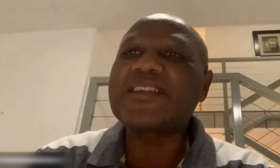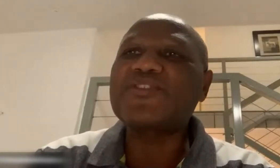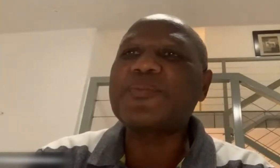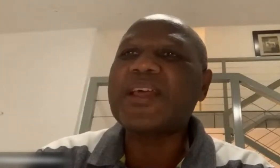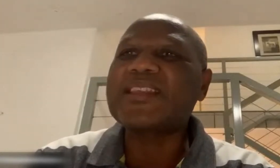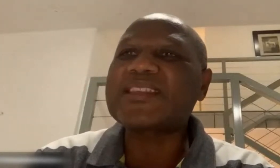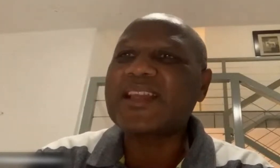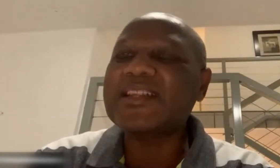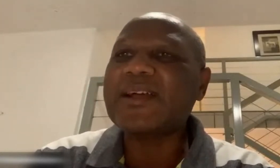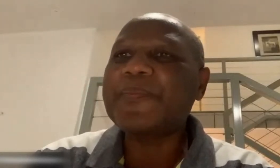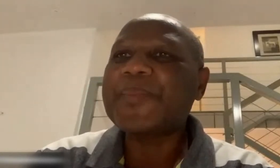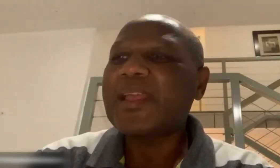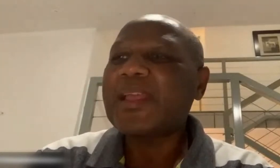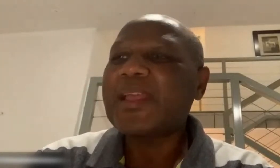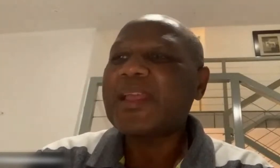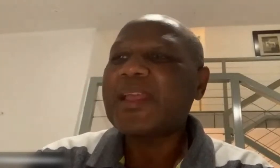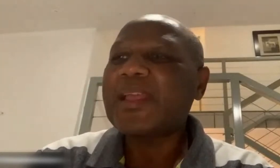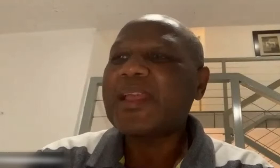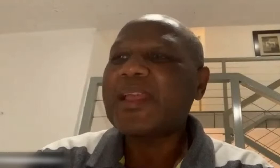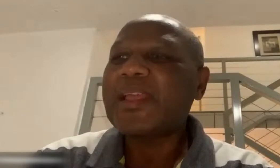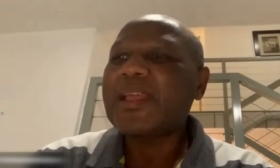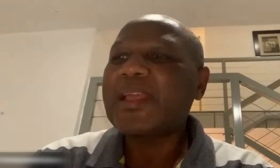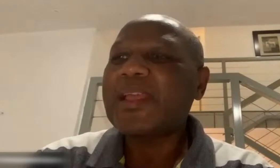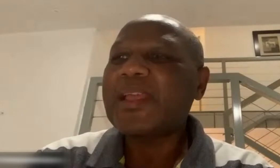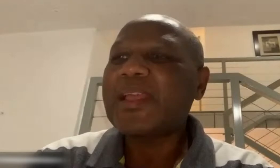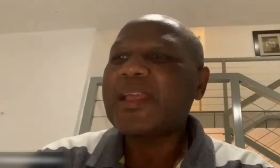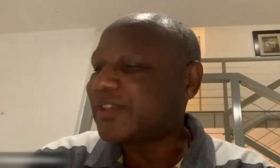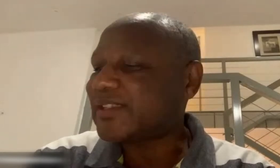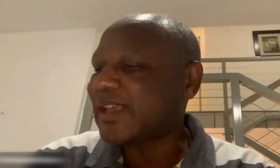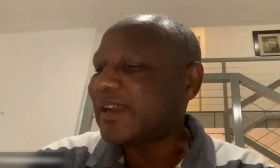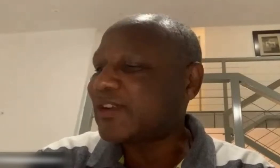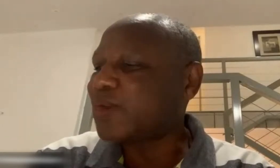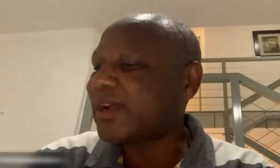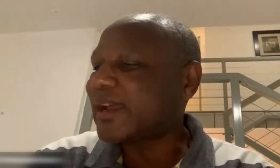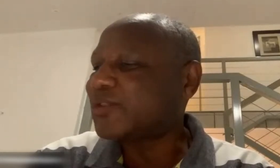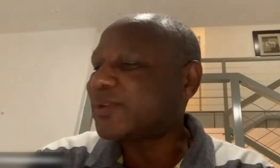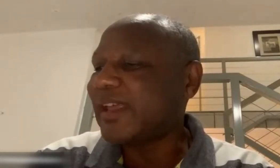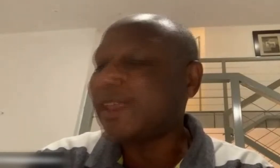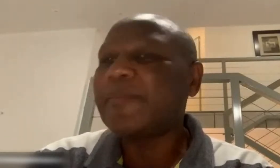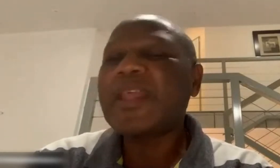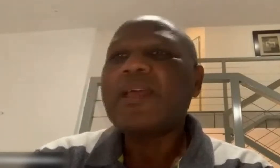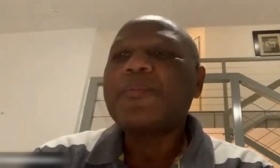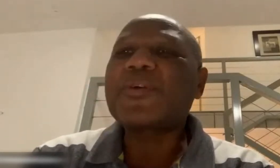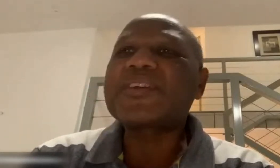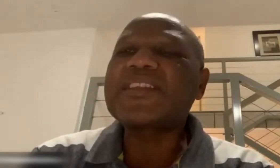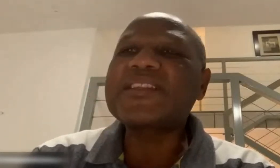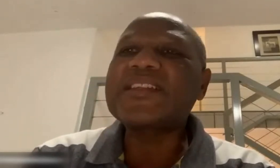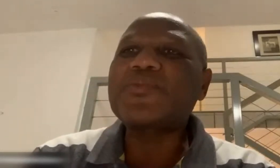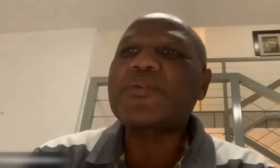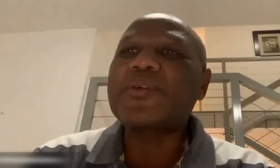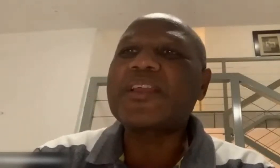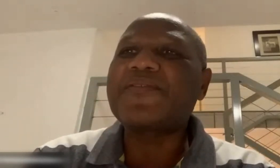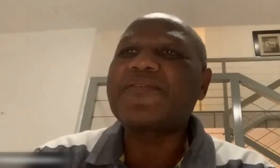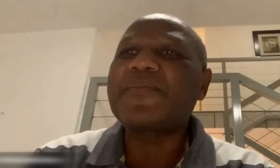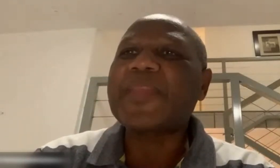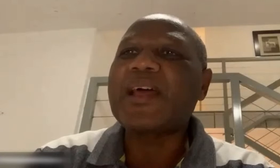need to be at the center, and we welcome the launch of this network today, because this network will